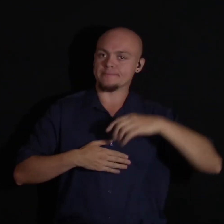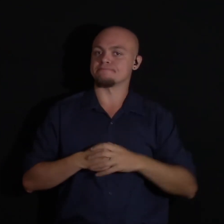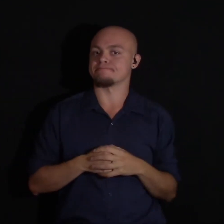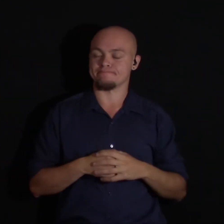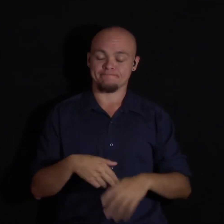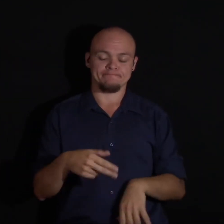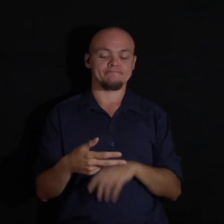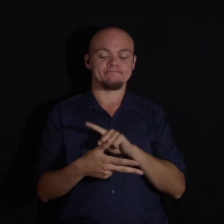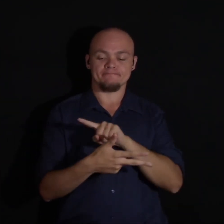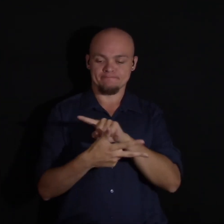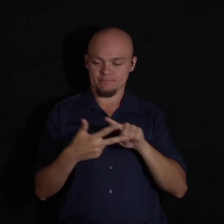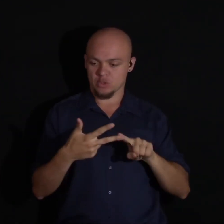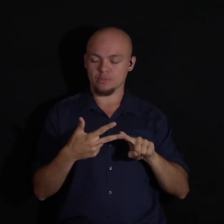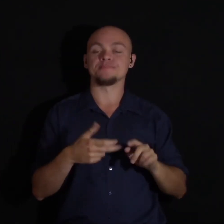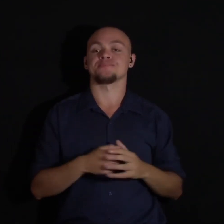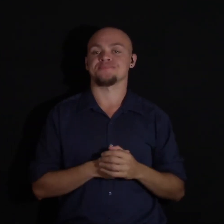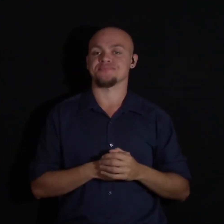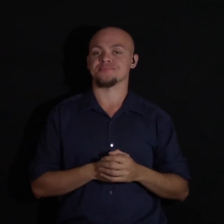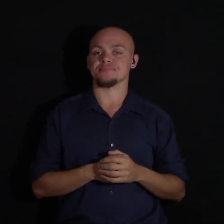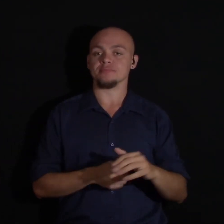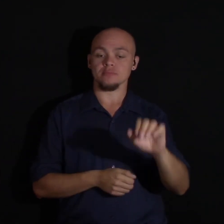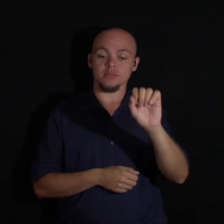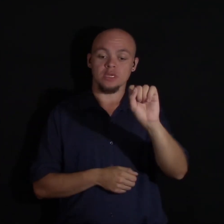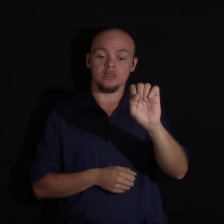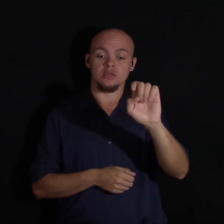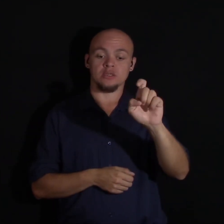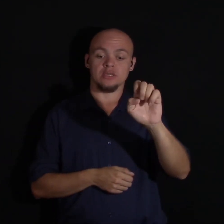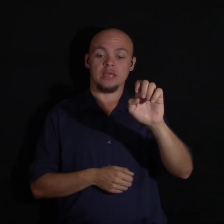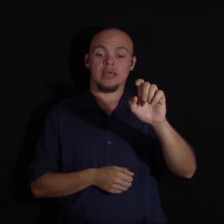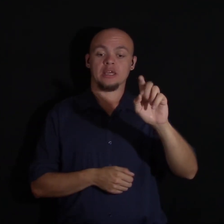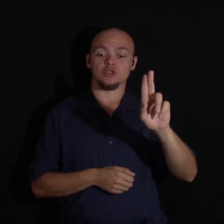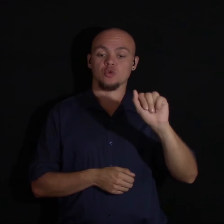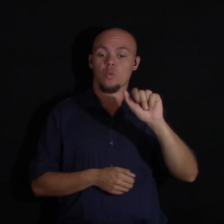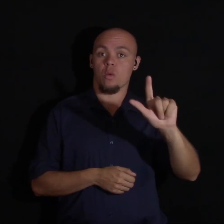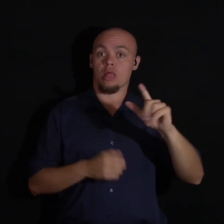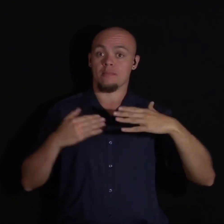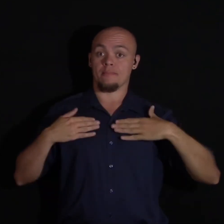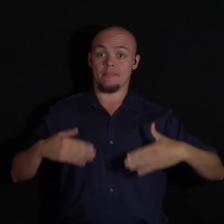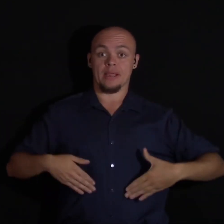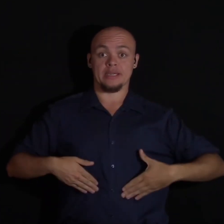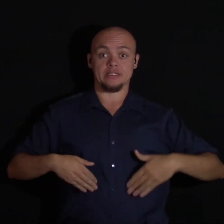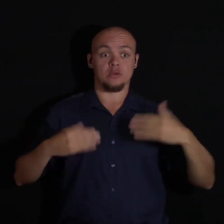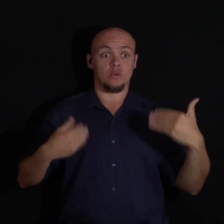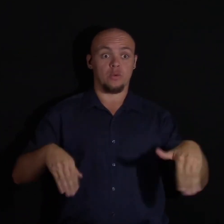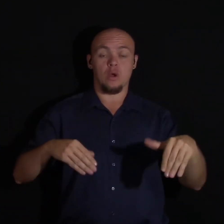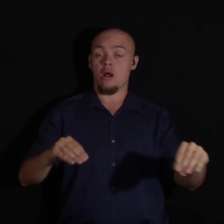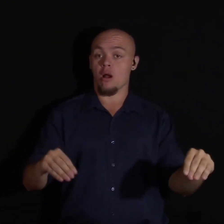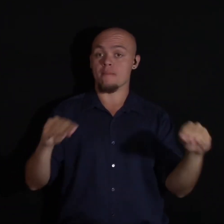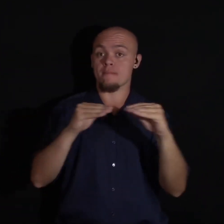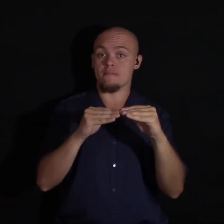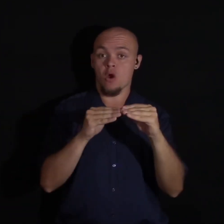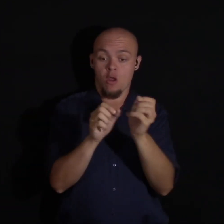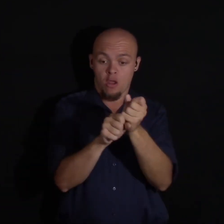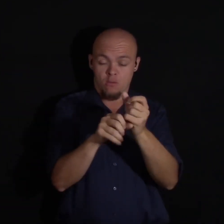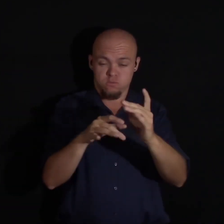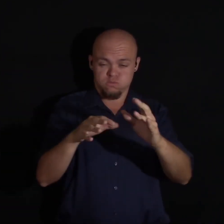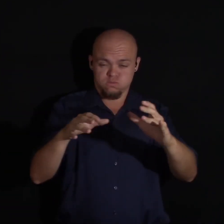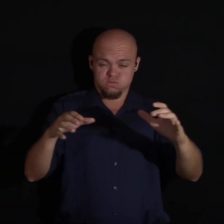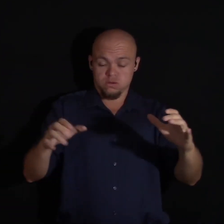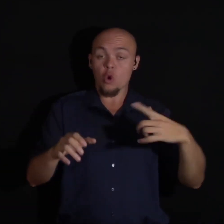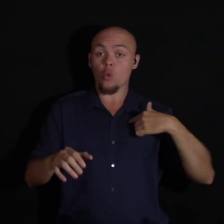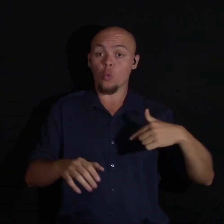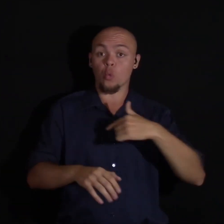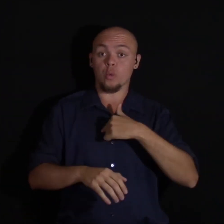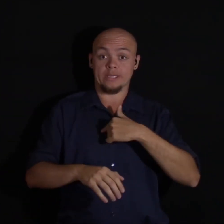Our sexual bodies are so much bigger than we give them credit for. We, all of us, this